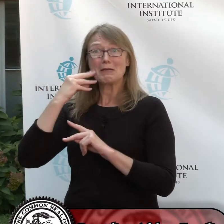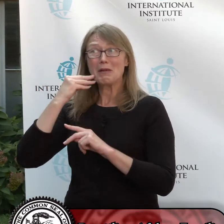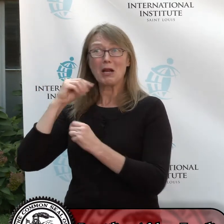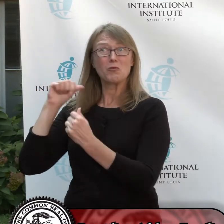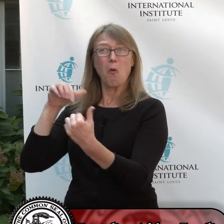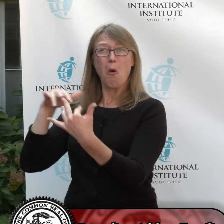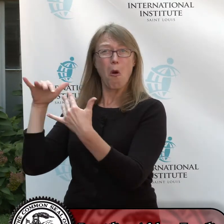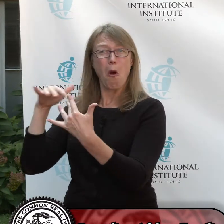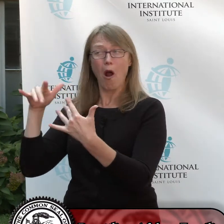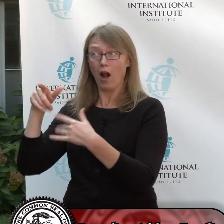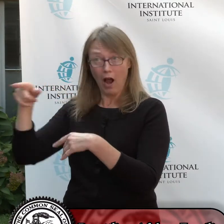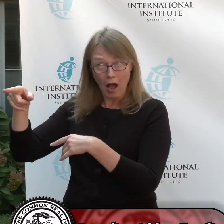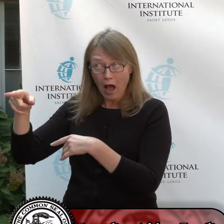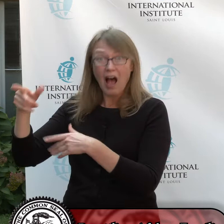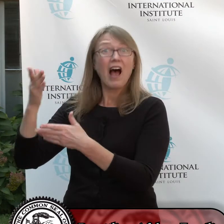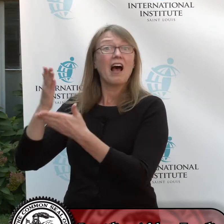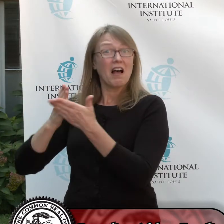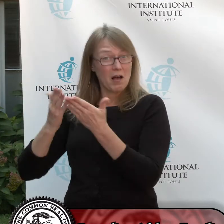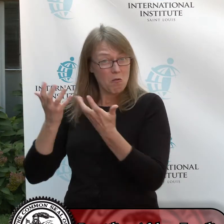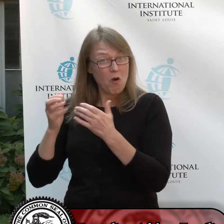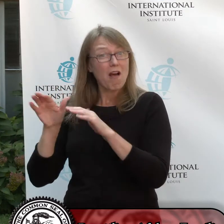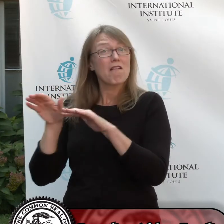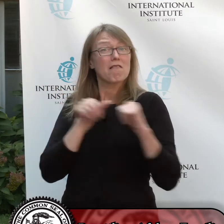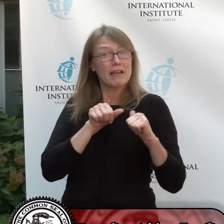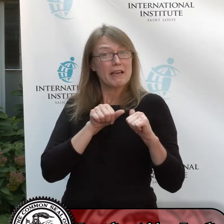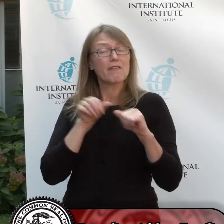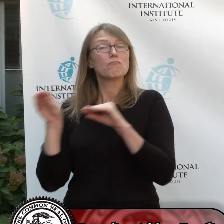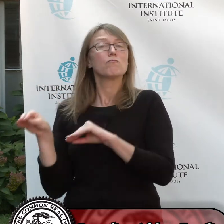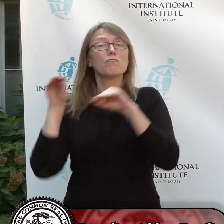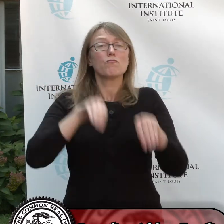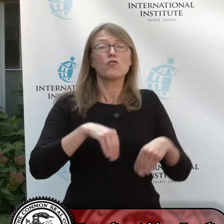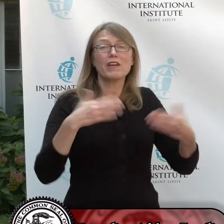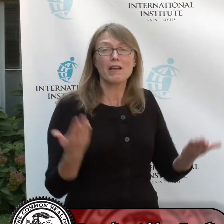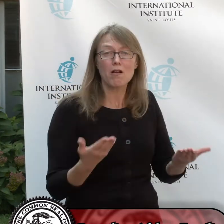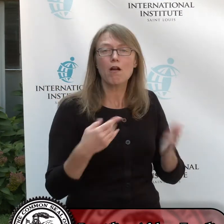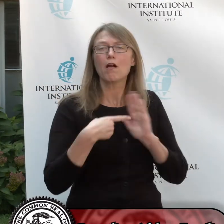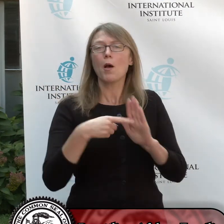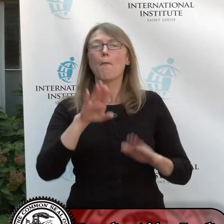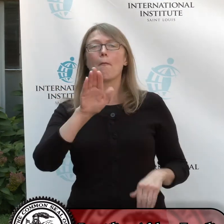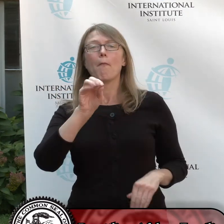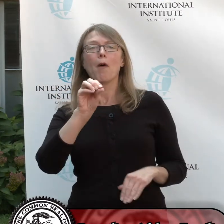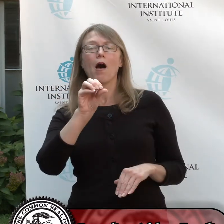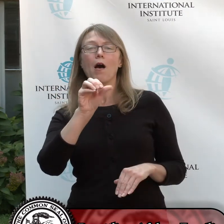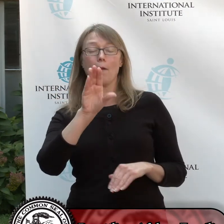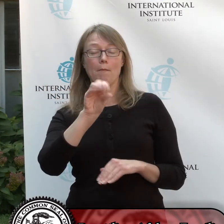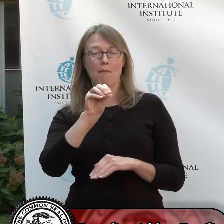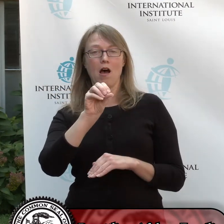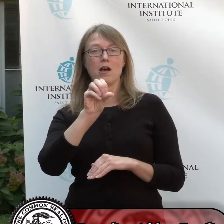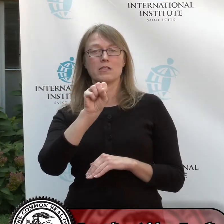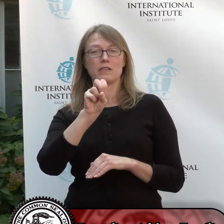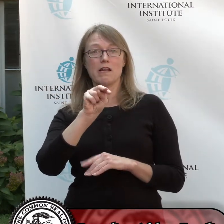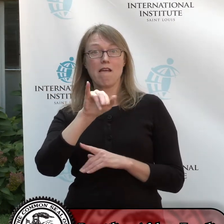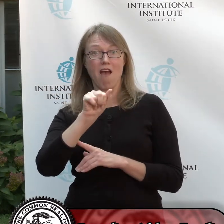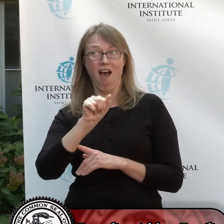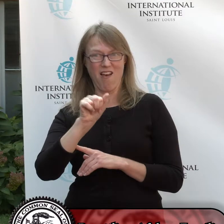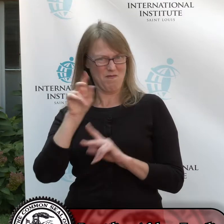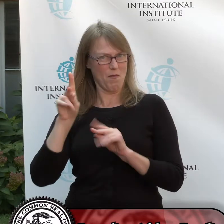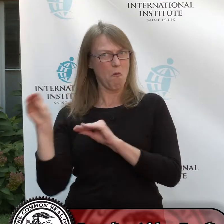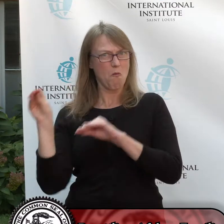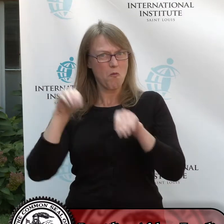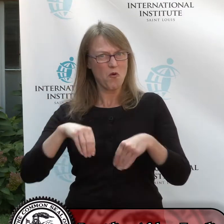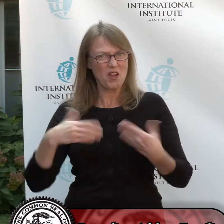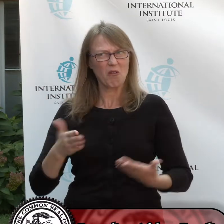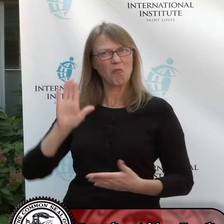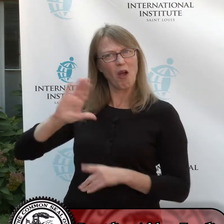Bosnian refugees. These individuals and their families strengthened our region, enriching it with their culture